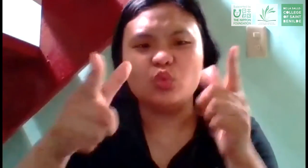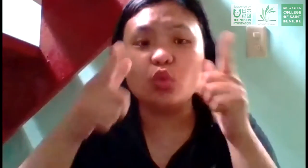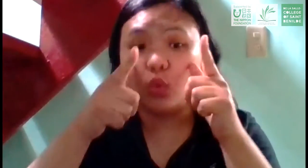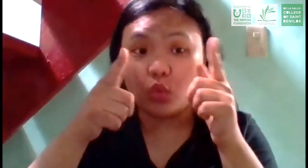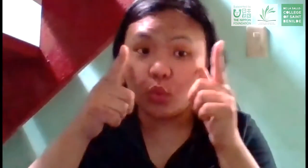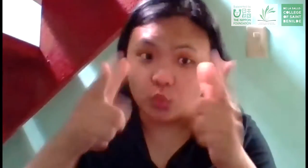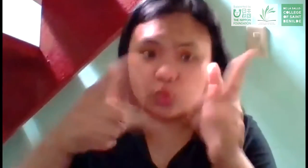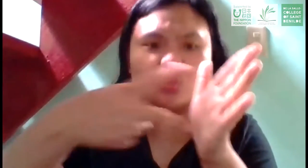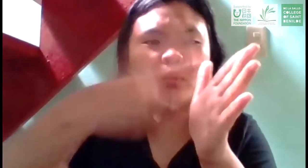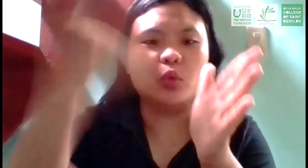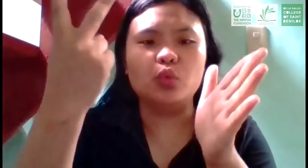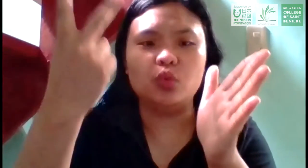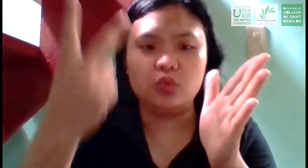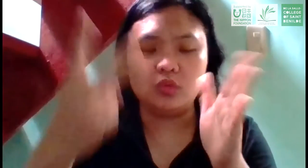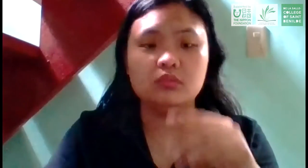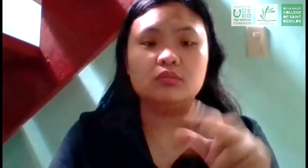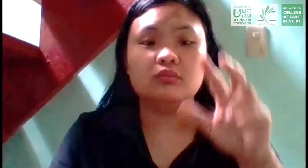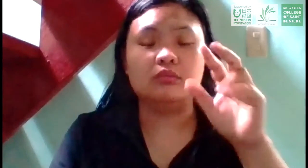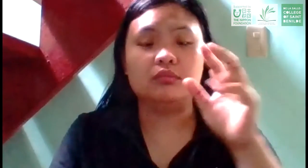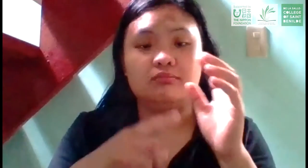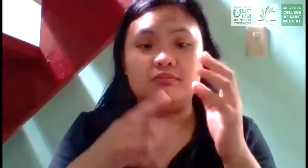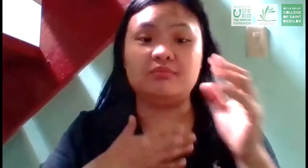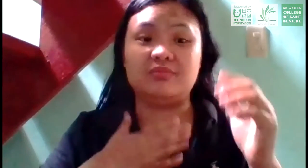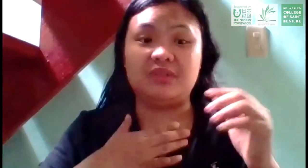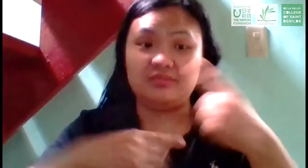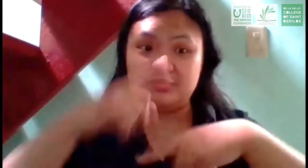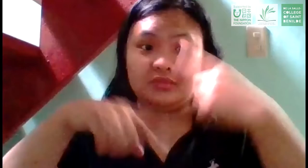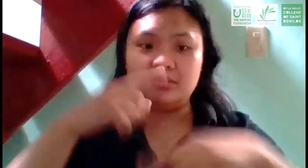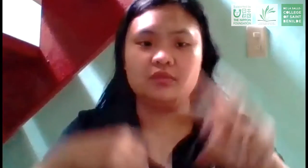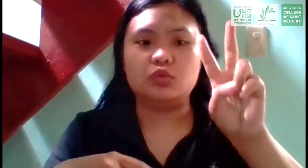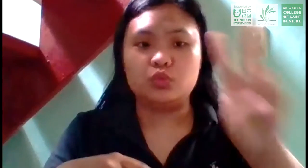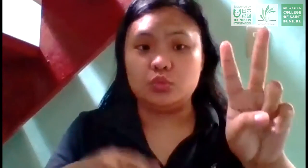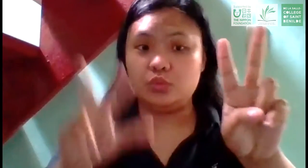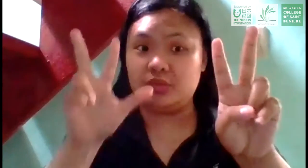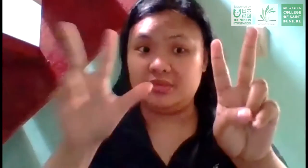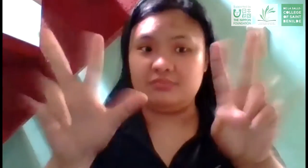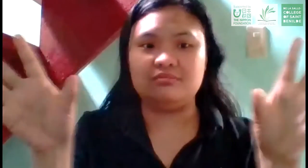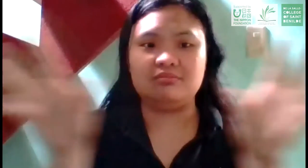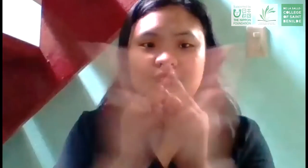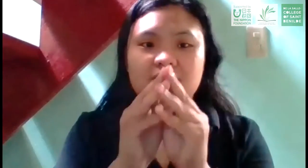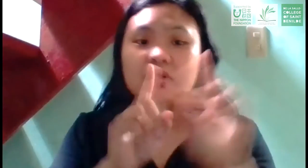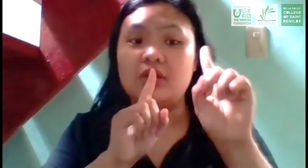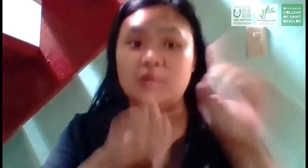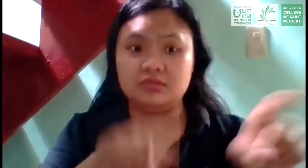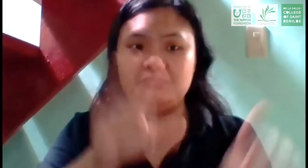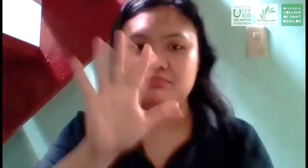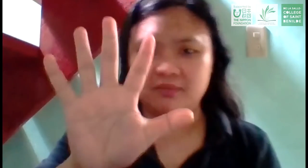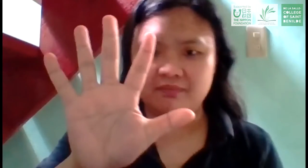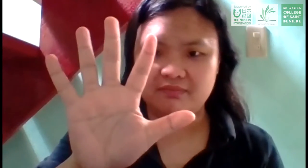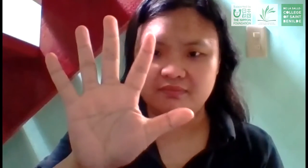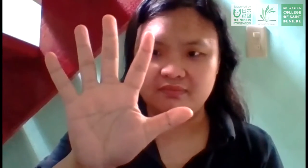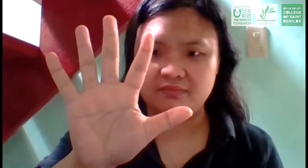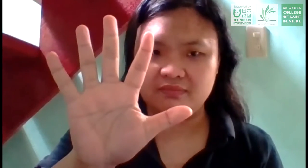altogether answer 5. So it looks like we're doing equals twice, but 2, 3